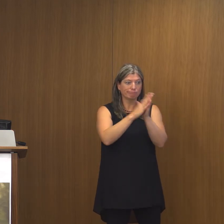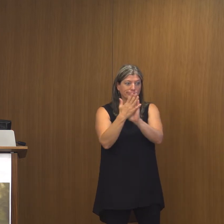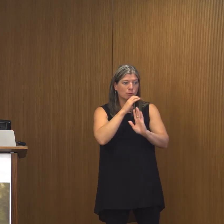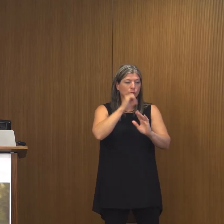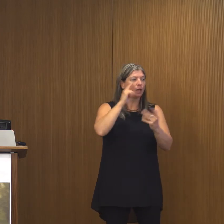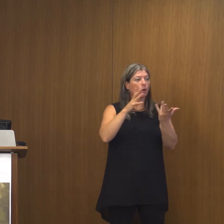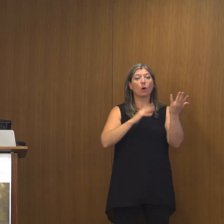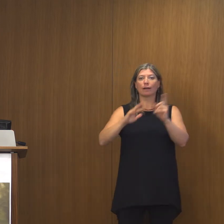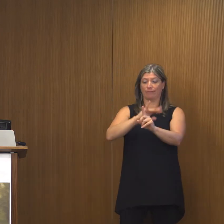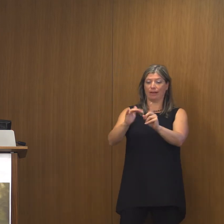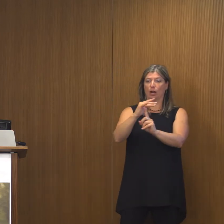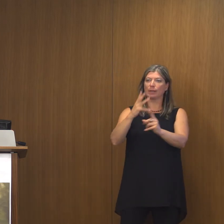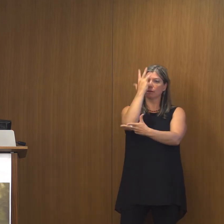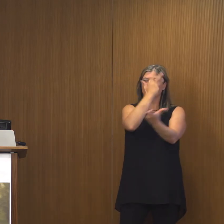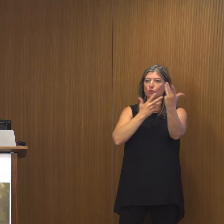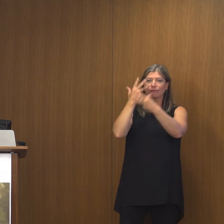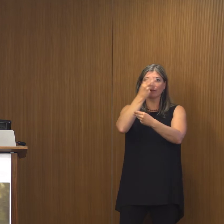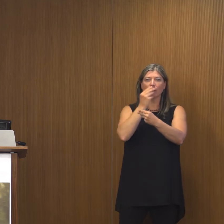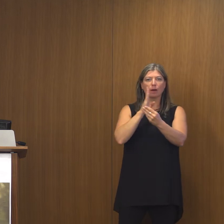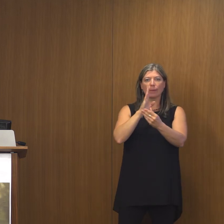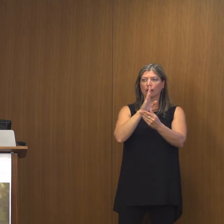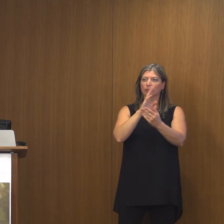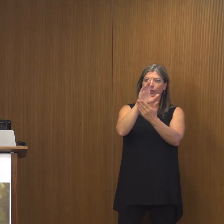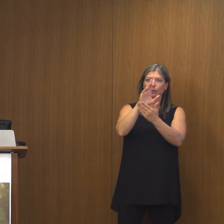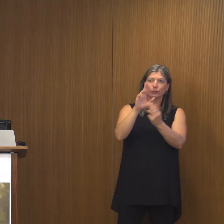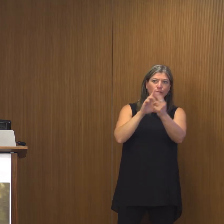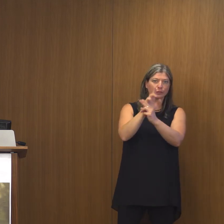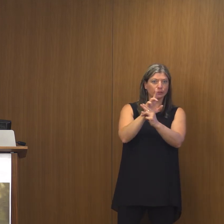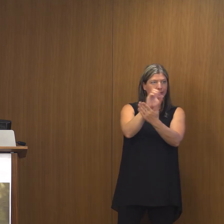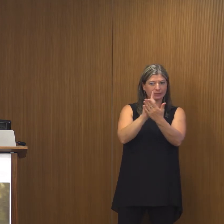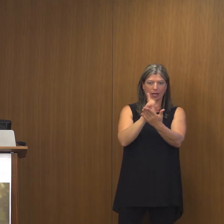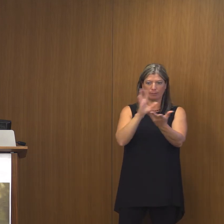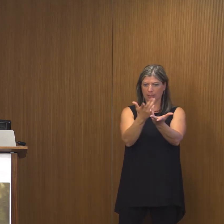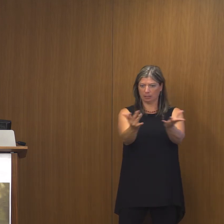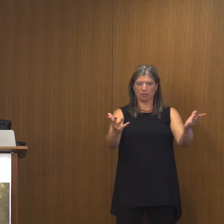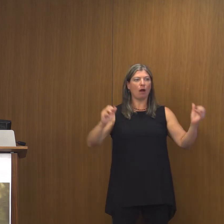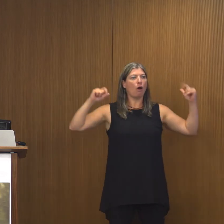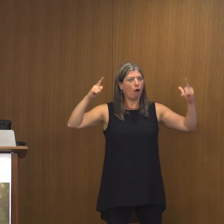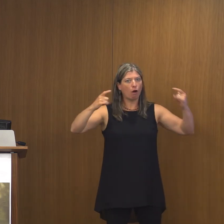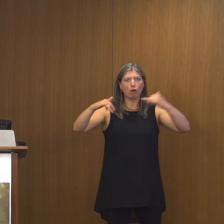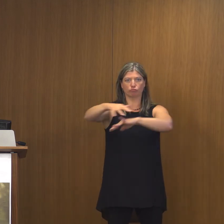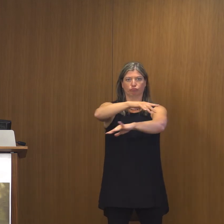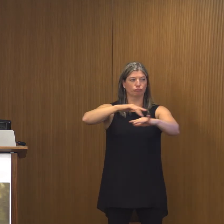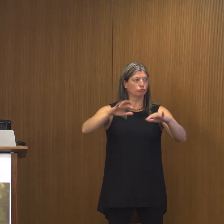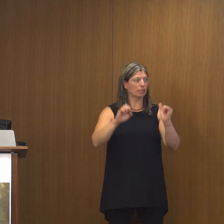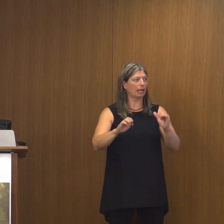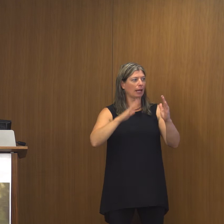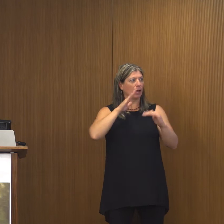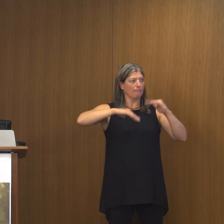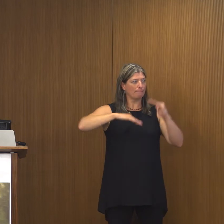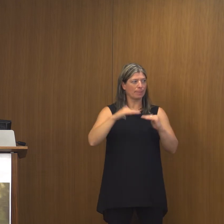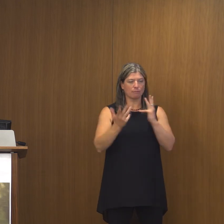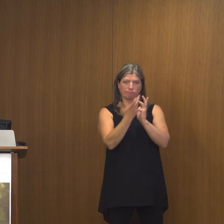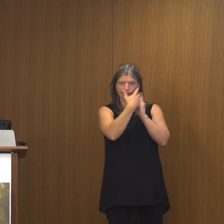good for everyone seems like an old concept, but it's pretty much something that is tested, tried and true, right? The concept of full